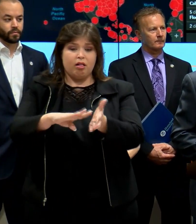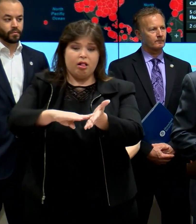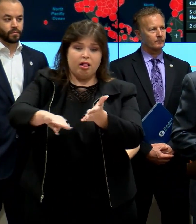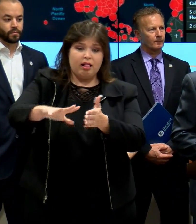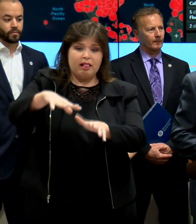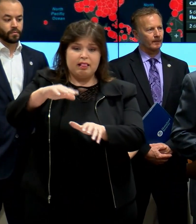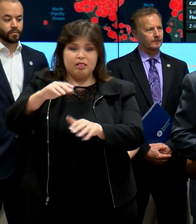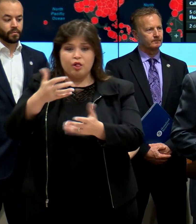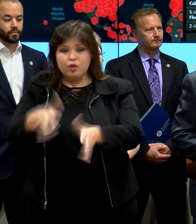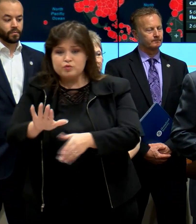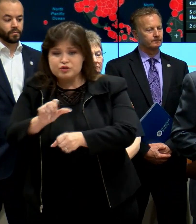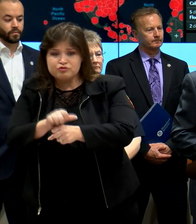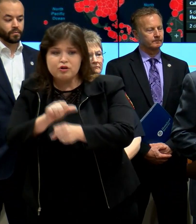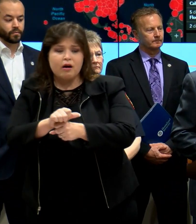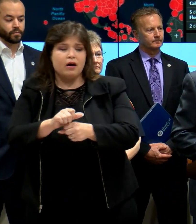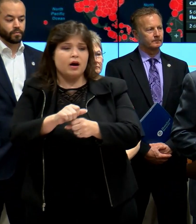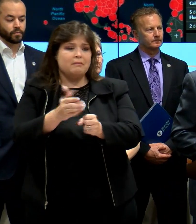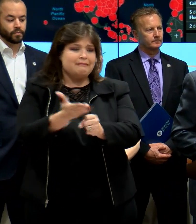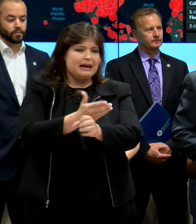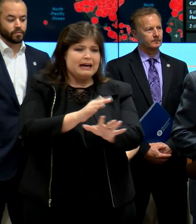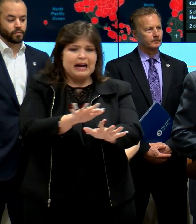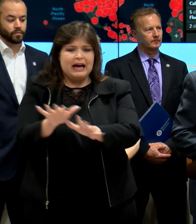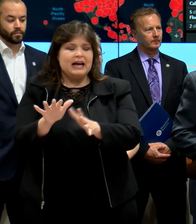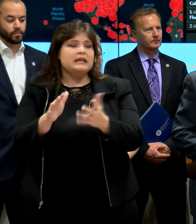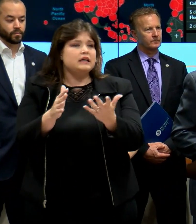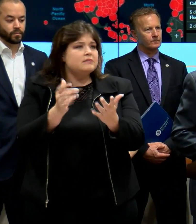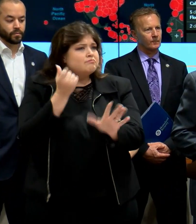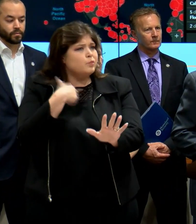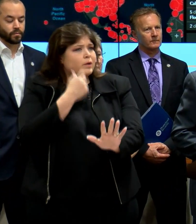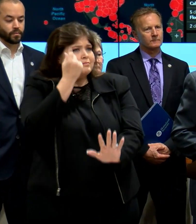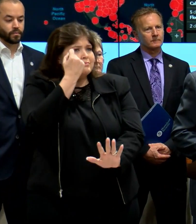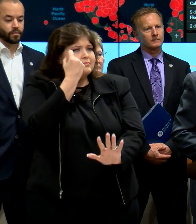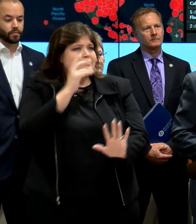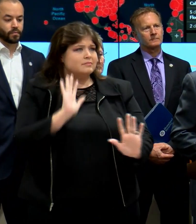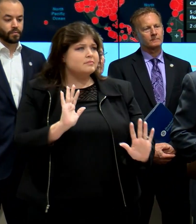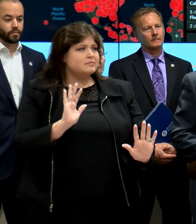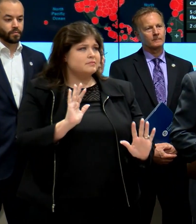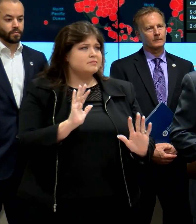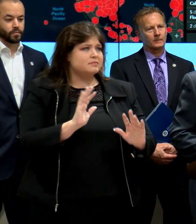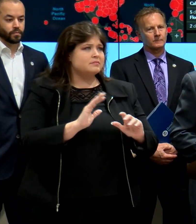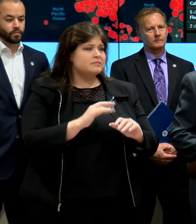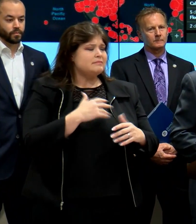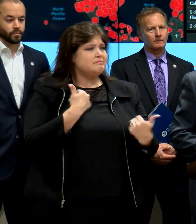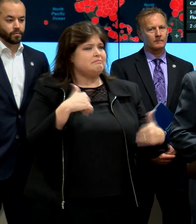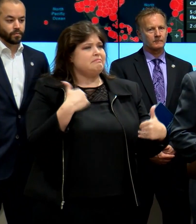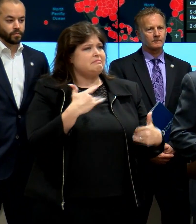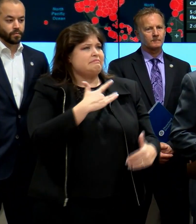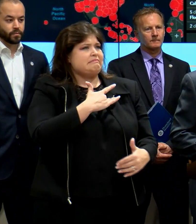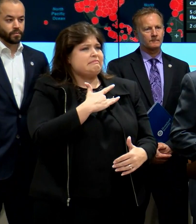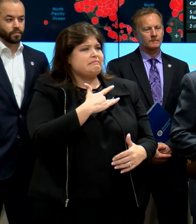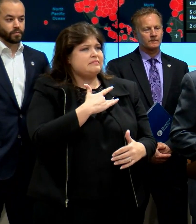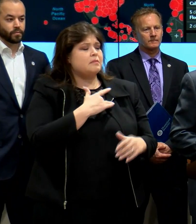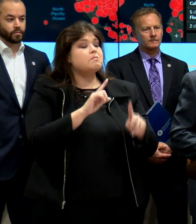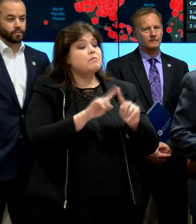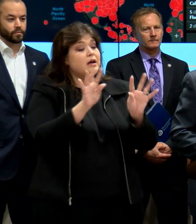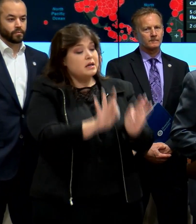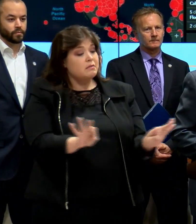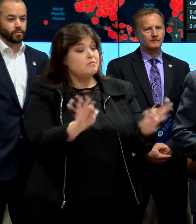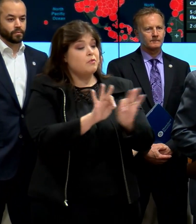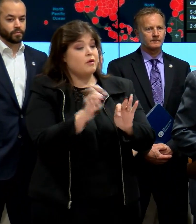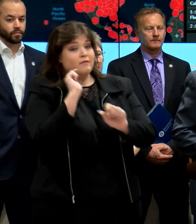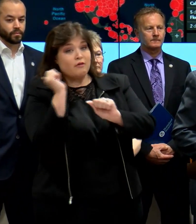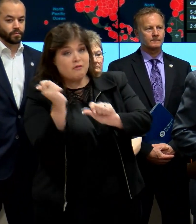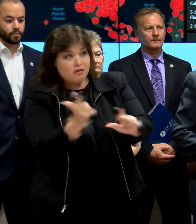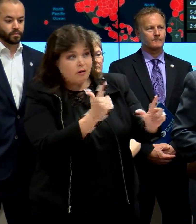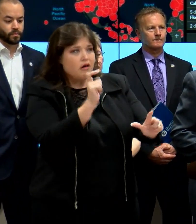of the decisions that are being made. I will tell you that it is important for all of our governmental